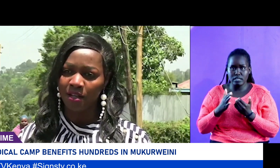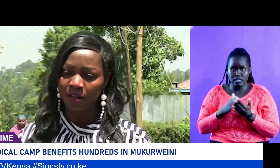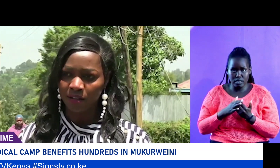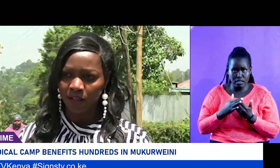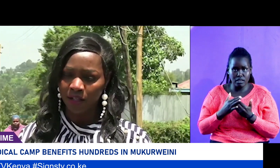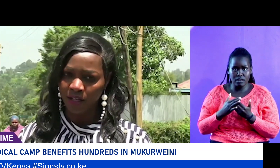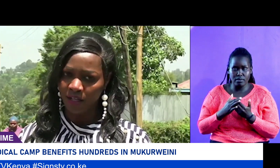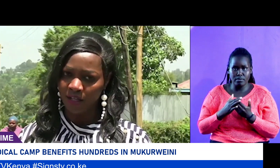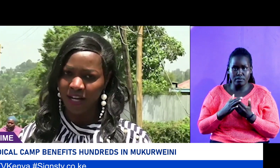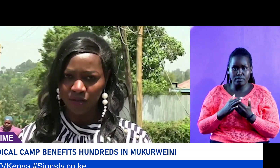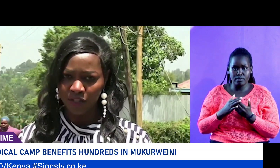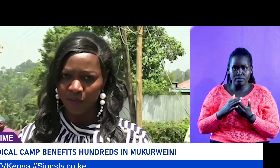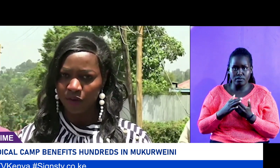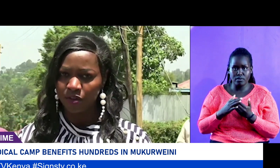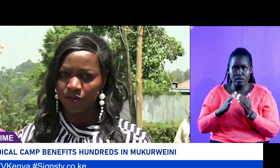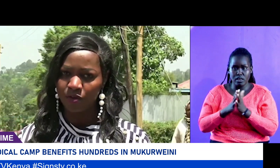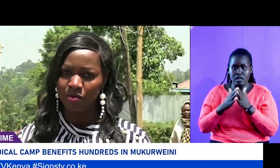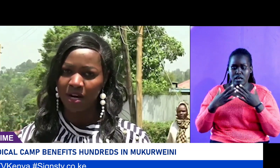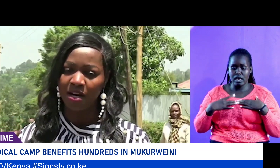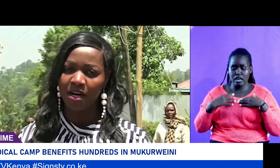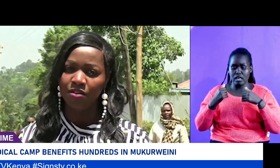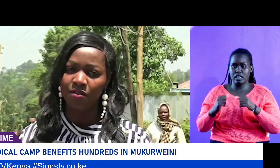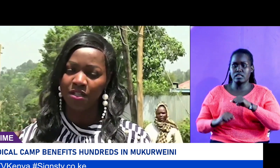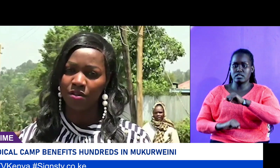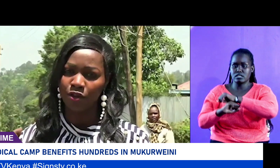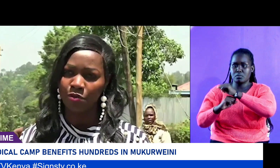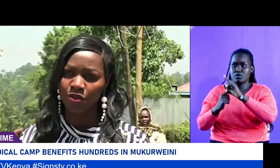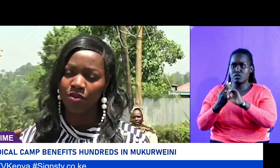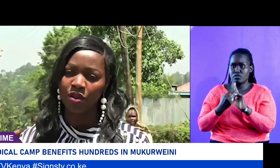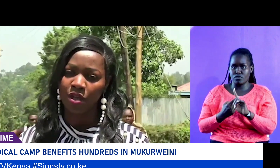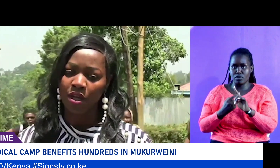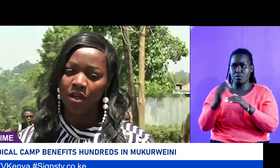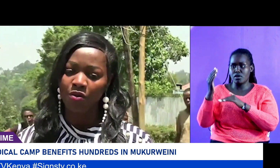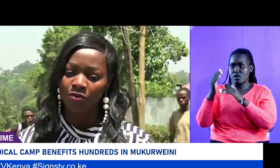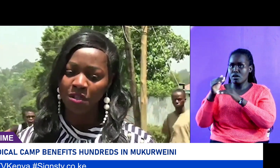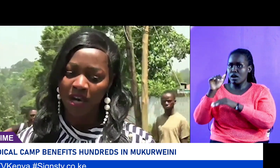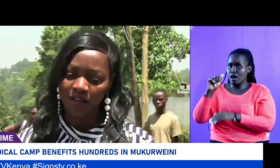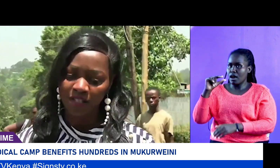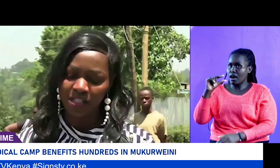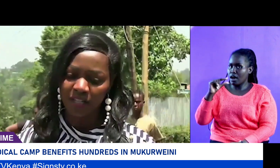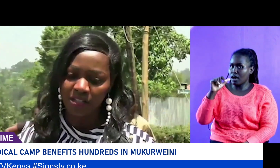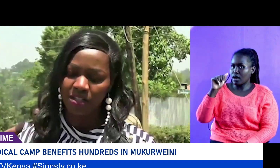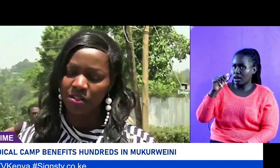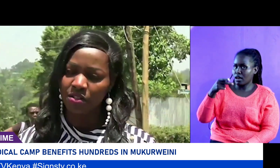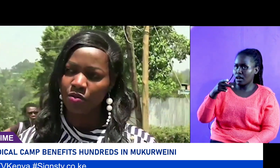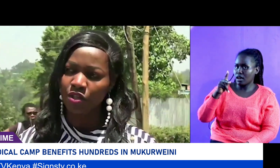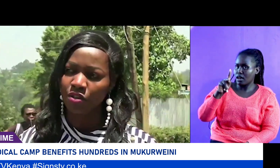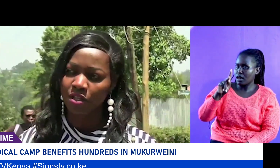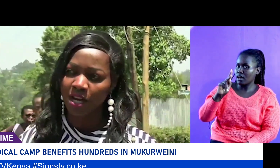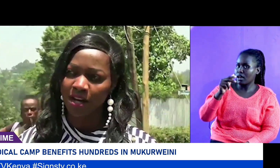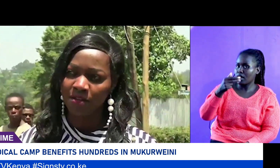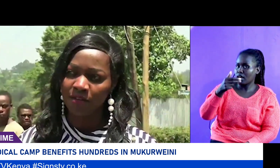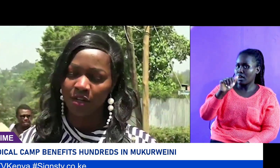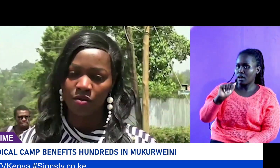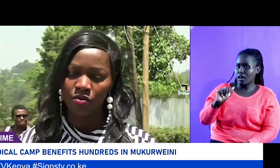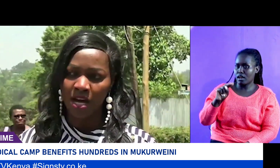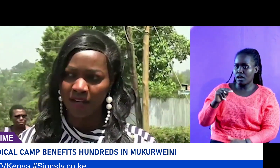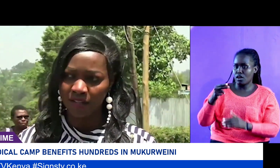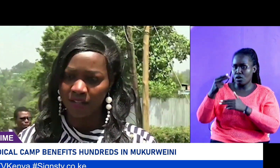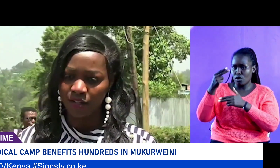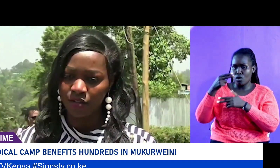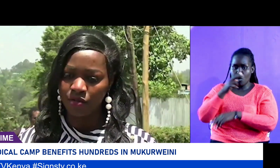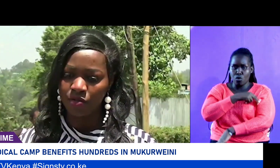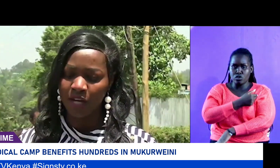and health support from Aga Khan University Hospital. We've been having challenges. We don't have